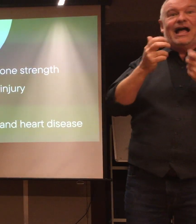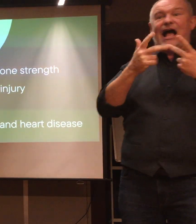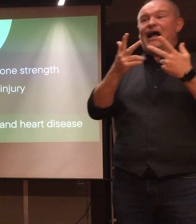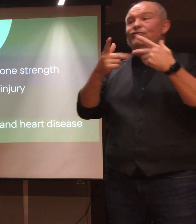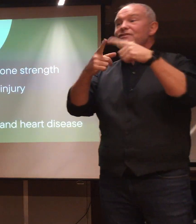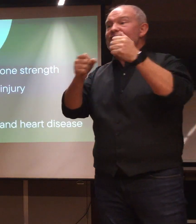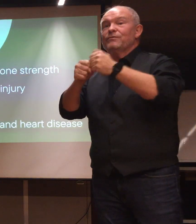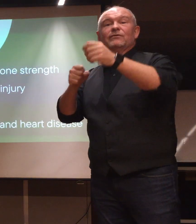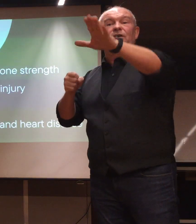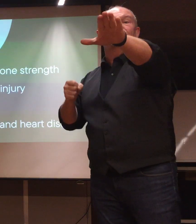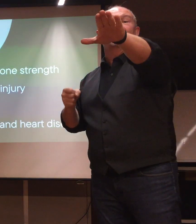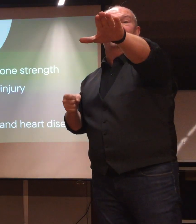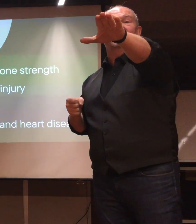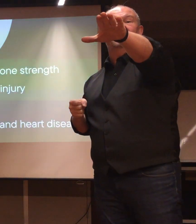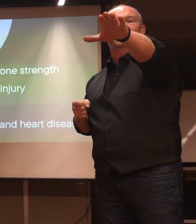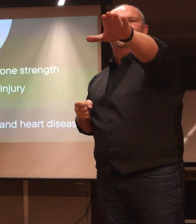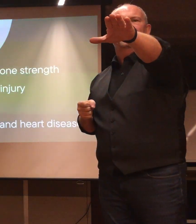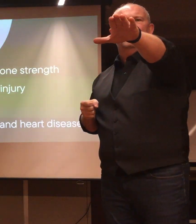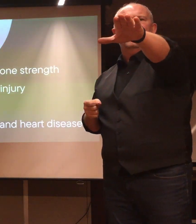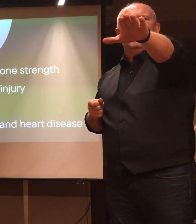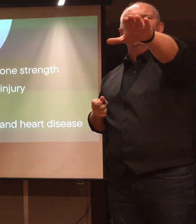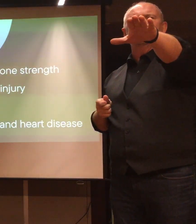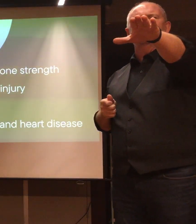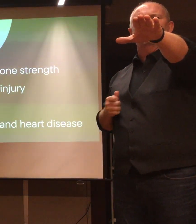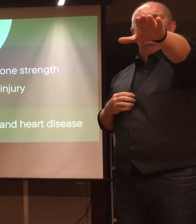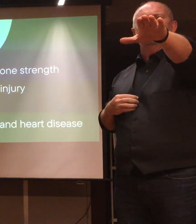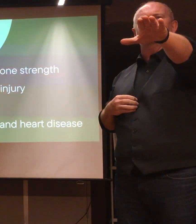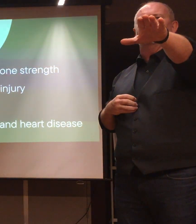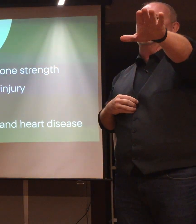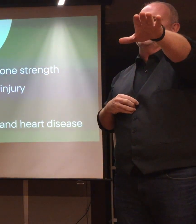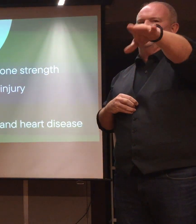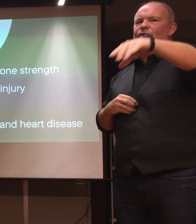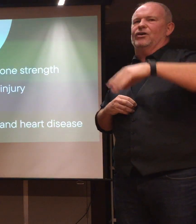good. Other example? Yeah. I walk in the